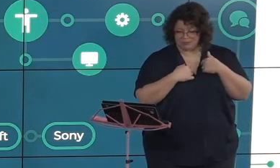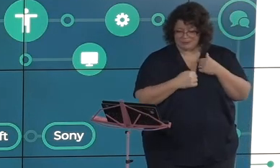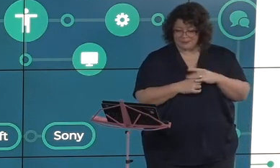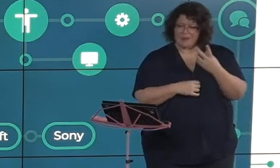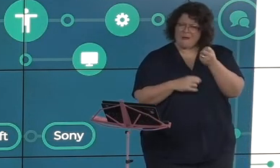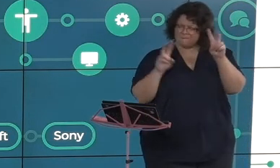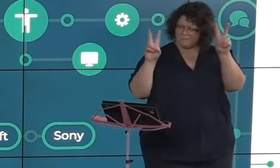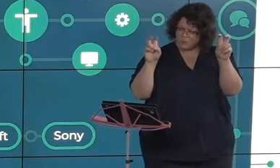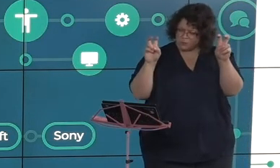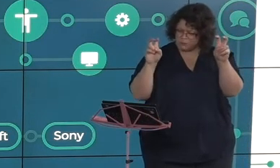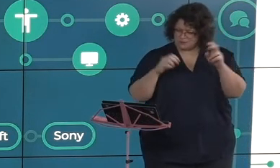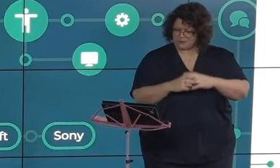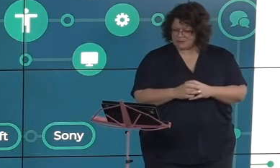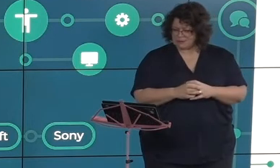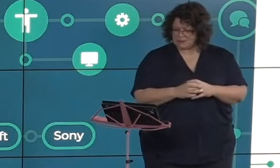inside you.